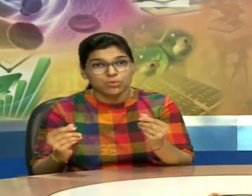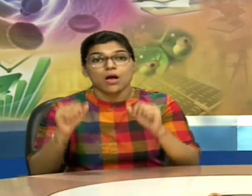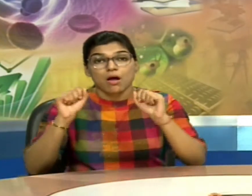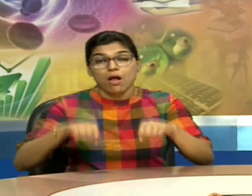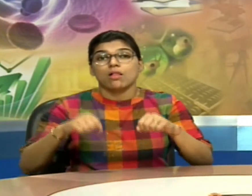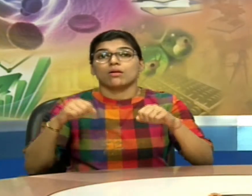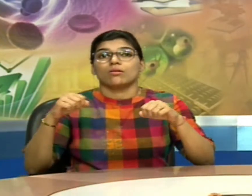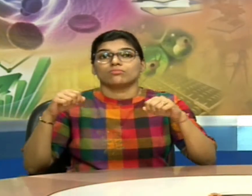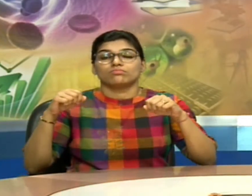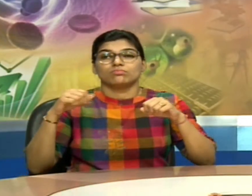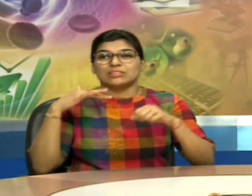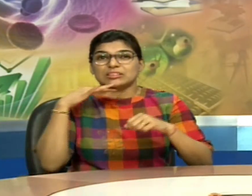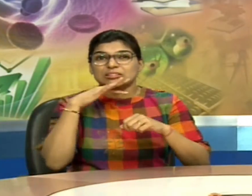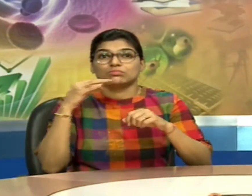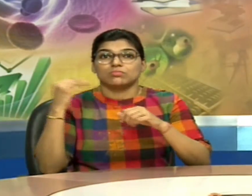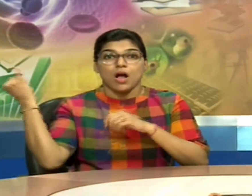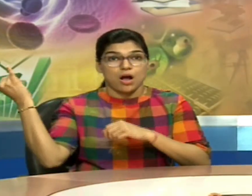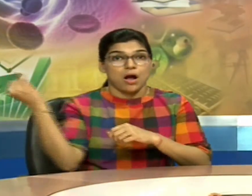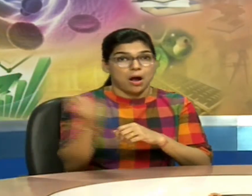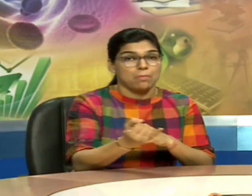And if trees are cut down